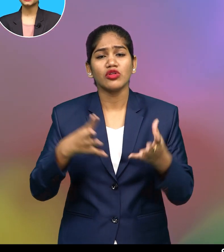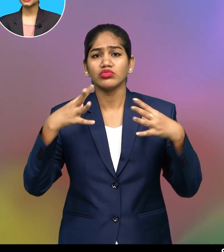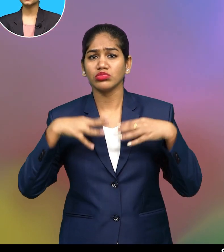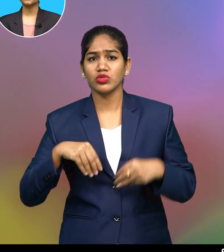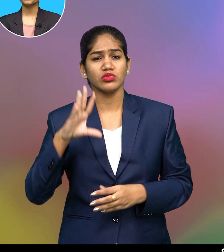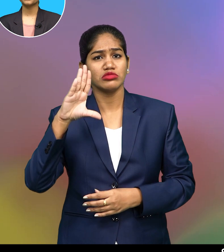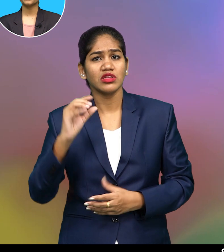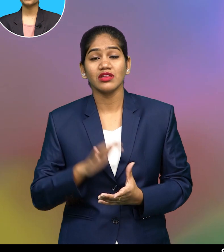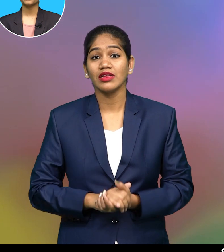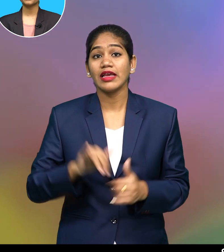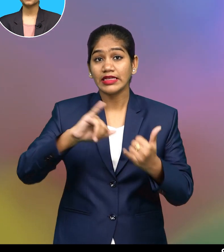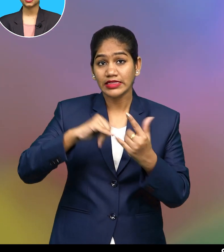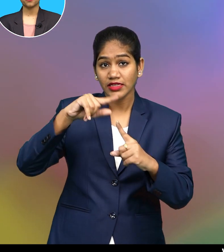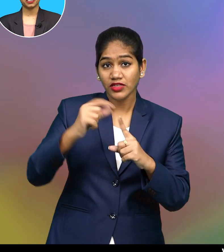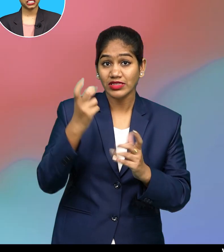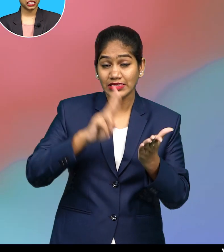stunting,